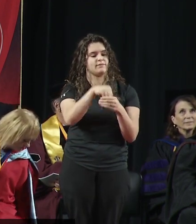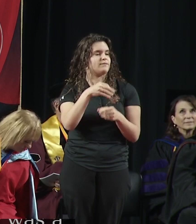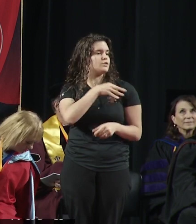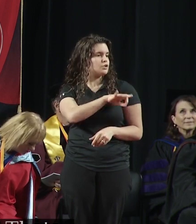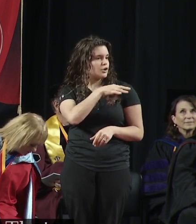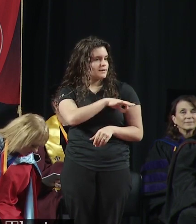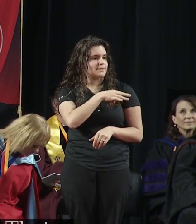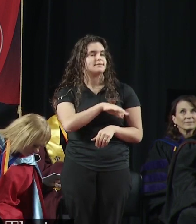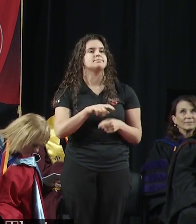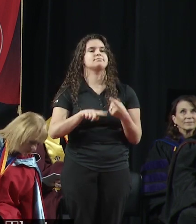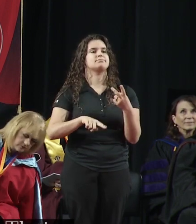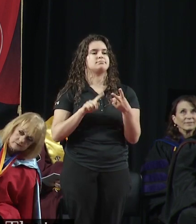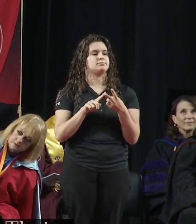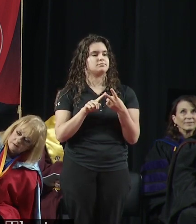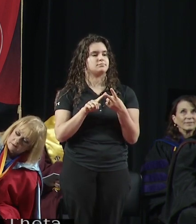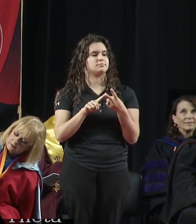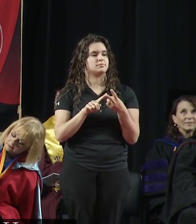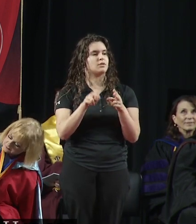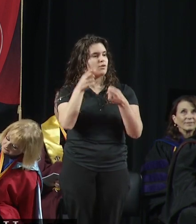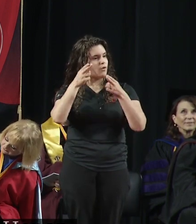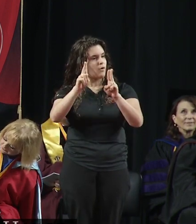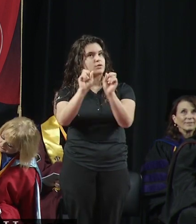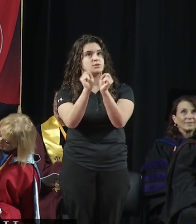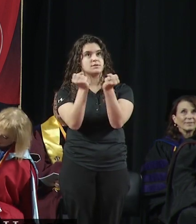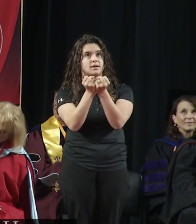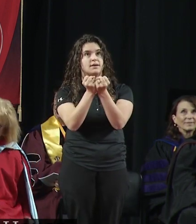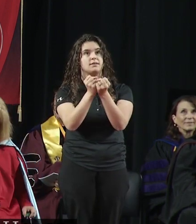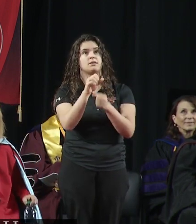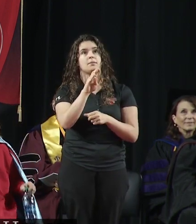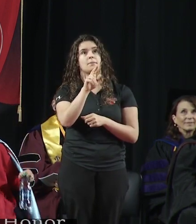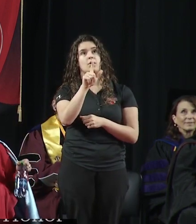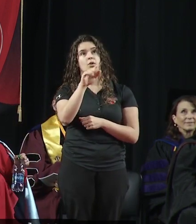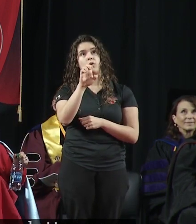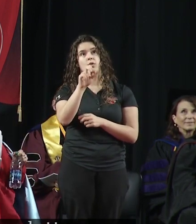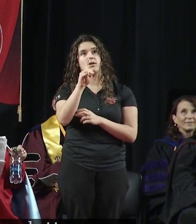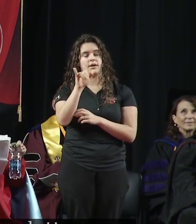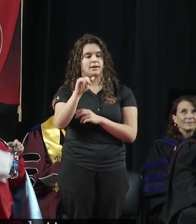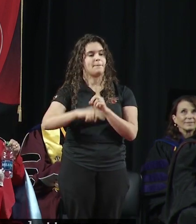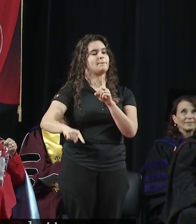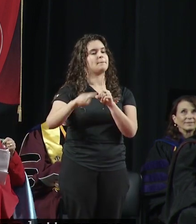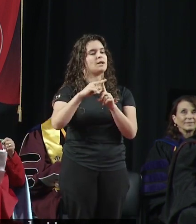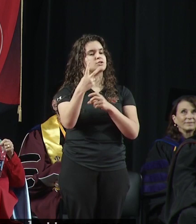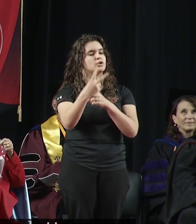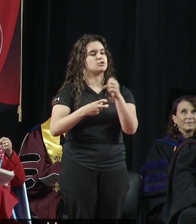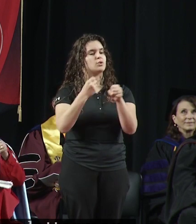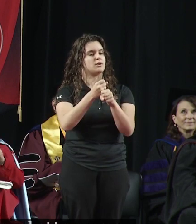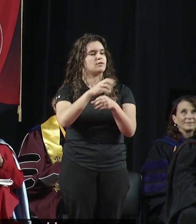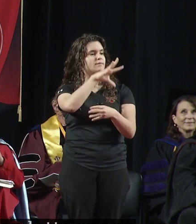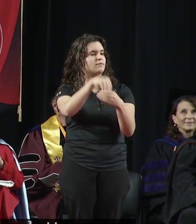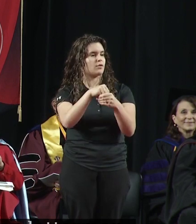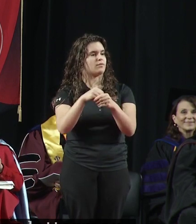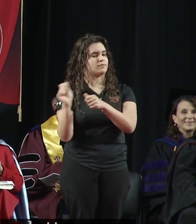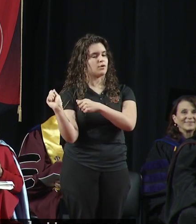fraternity, Blue Key Honor Society, and he was a 2-year letterman on the golf